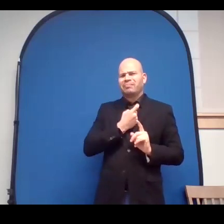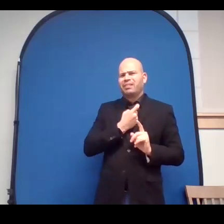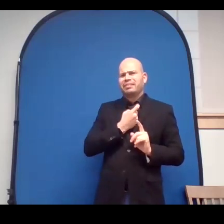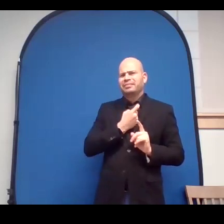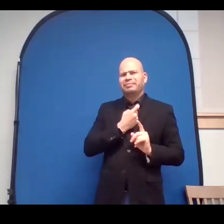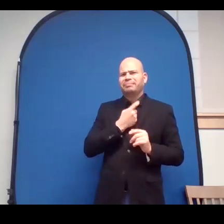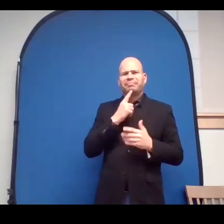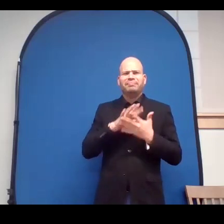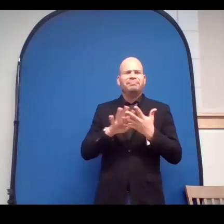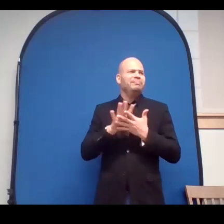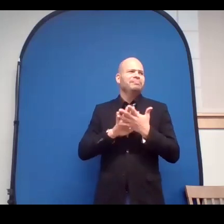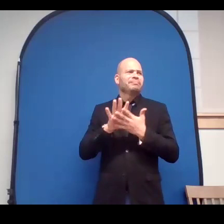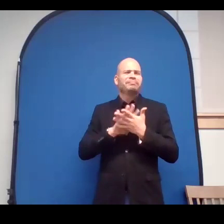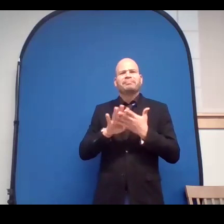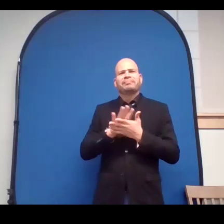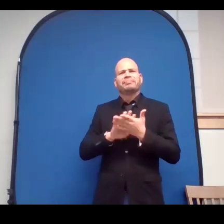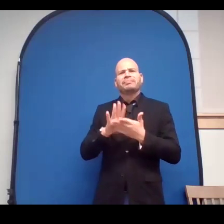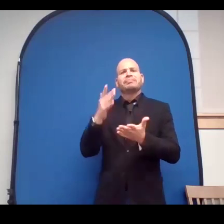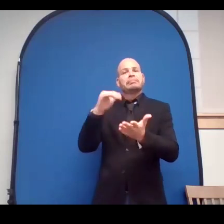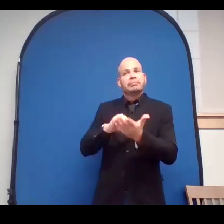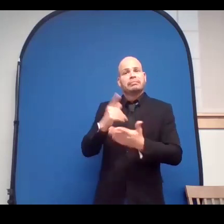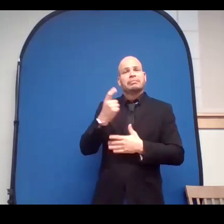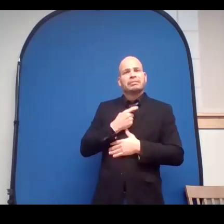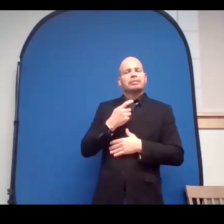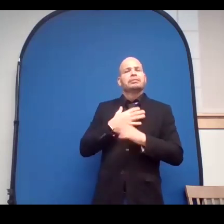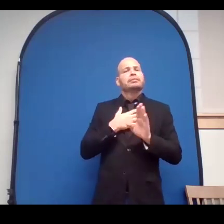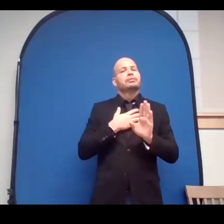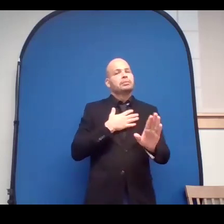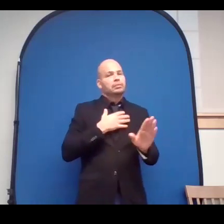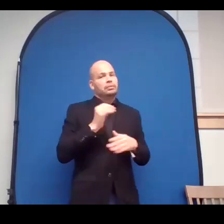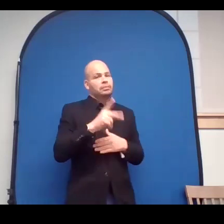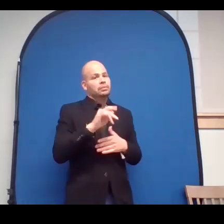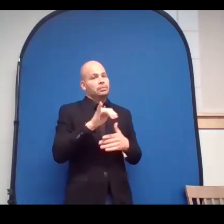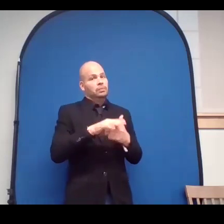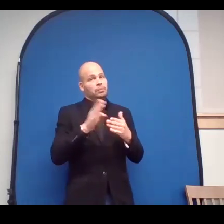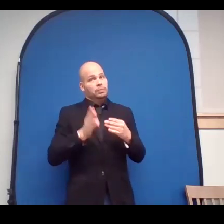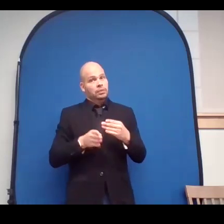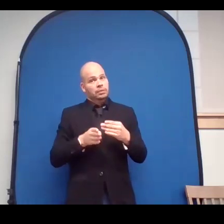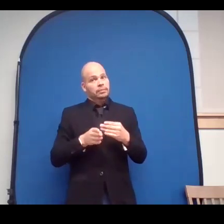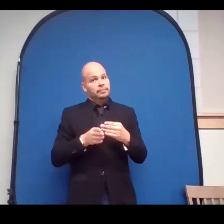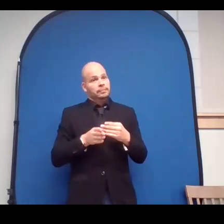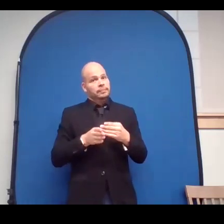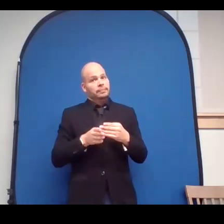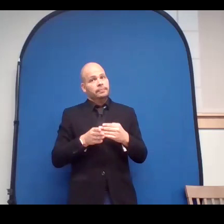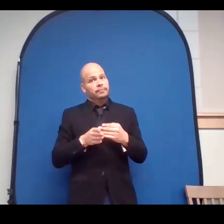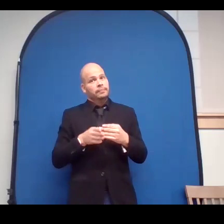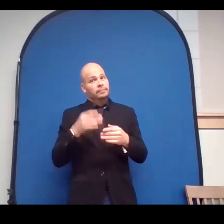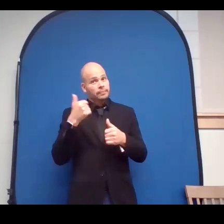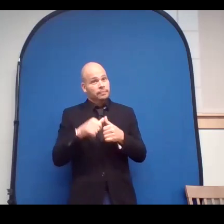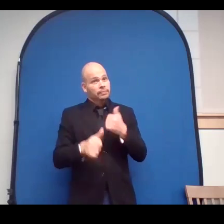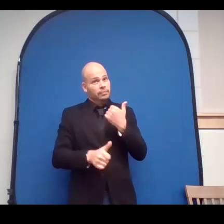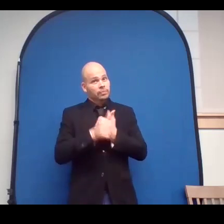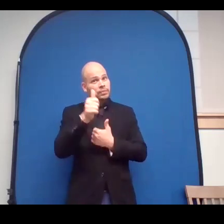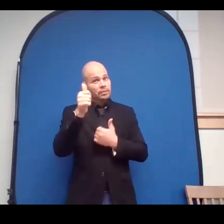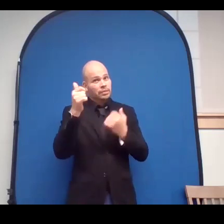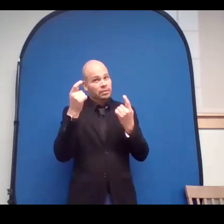the question, I guess. I mean, I know I had it several. Following the weekend, where the threats had been made.